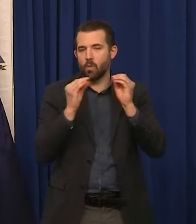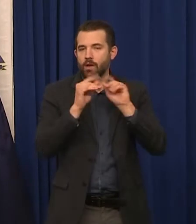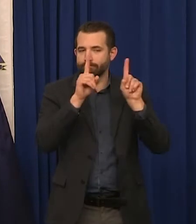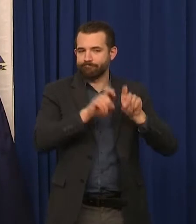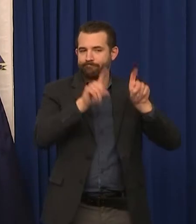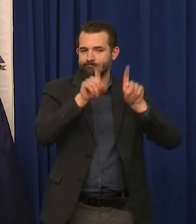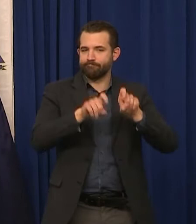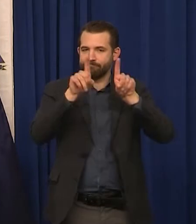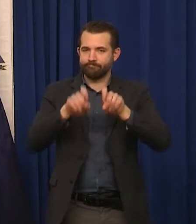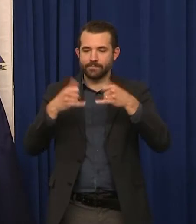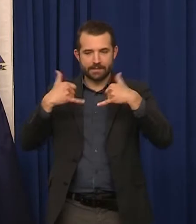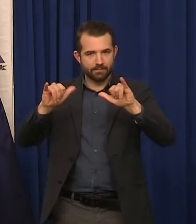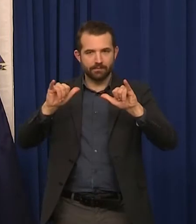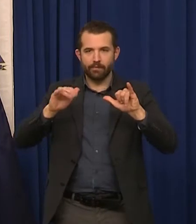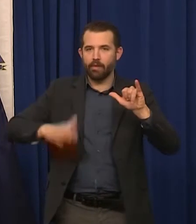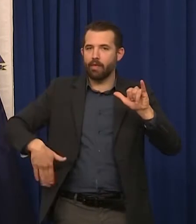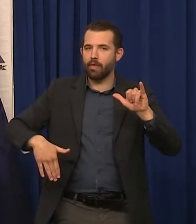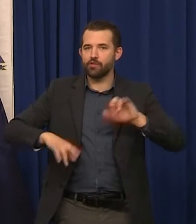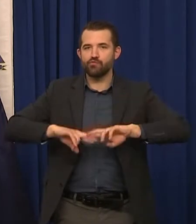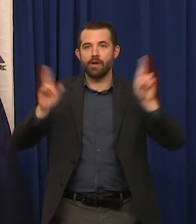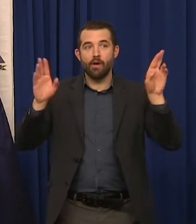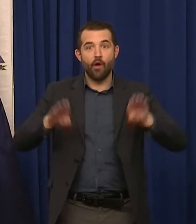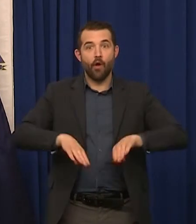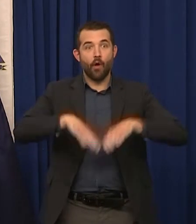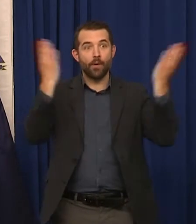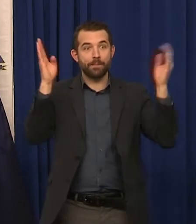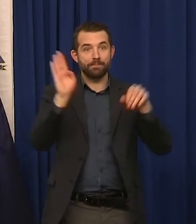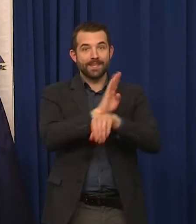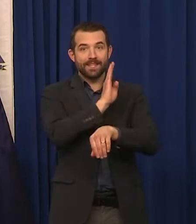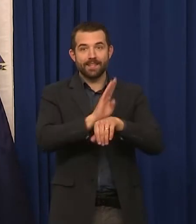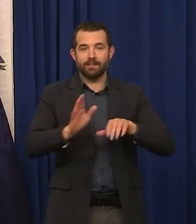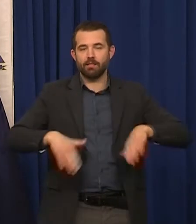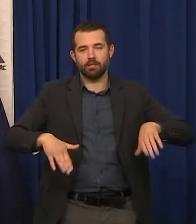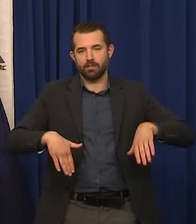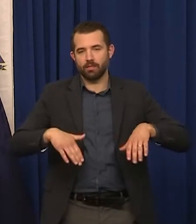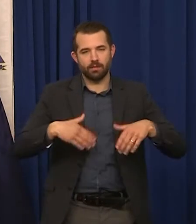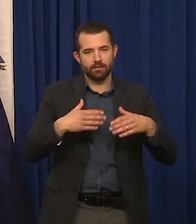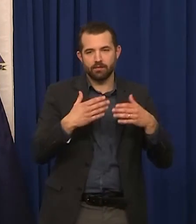planning and working to build out additional testing capacity.